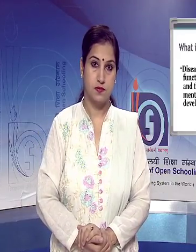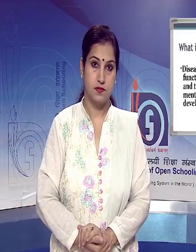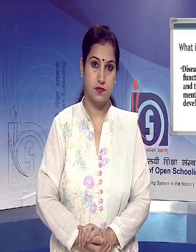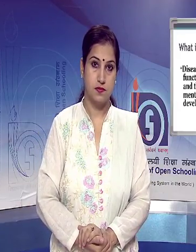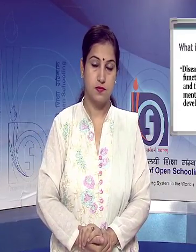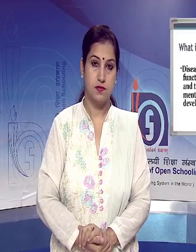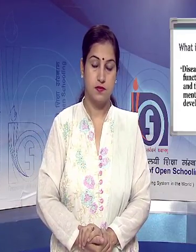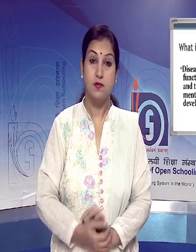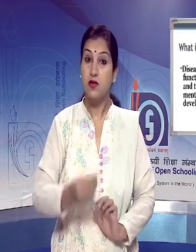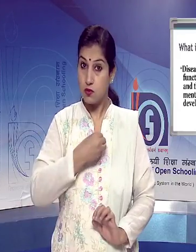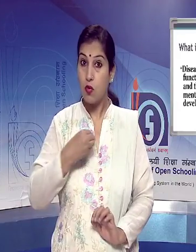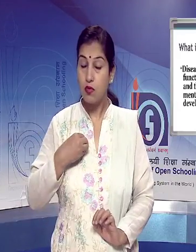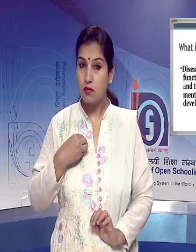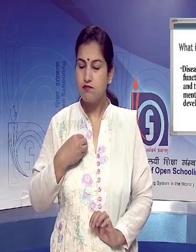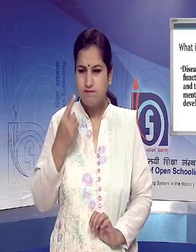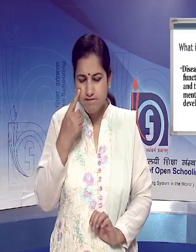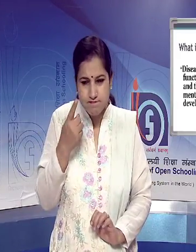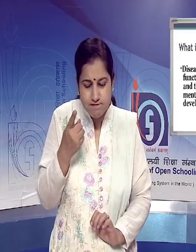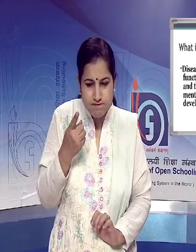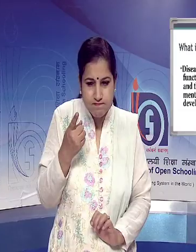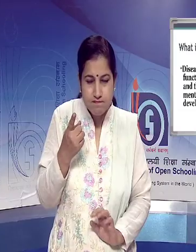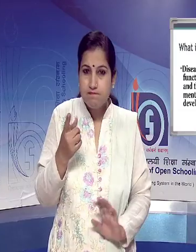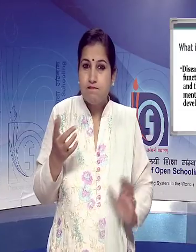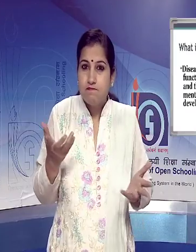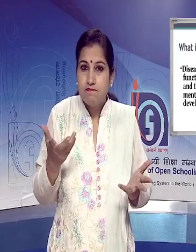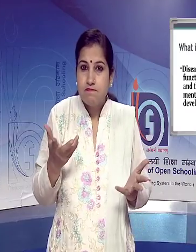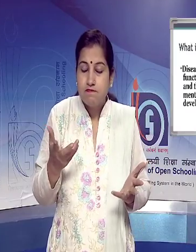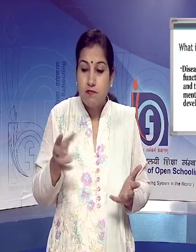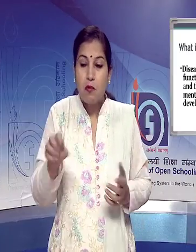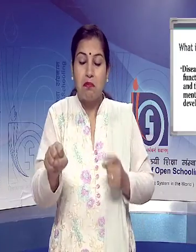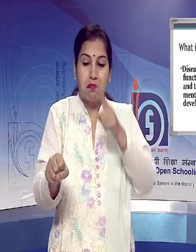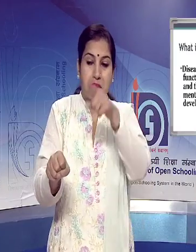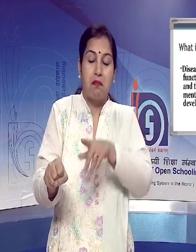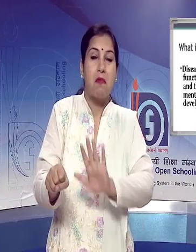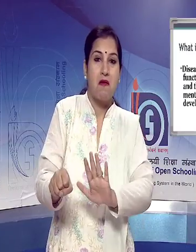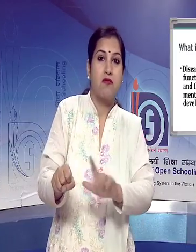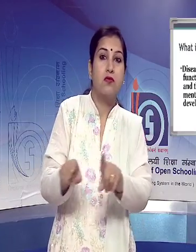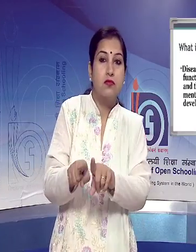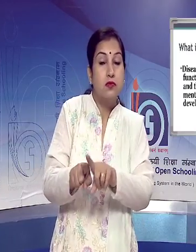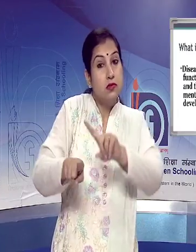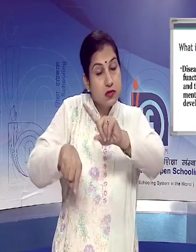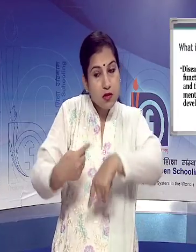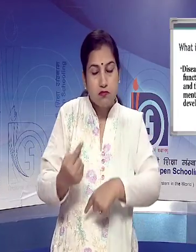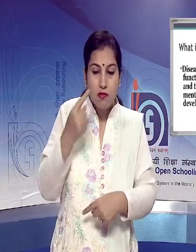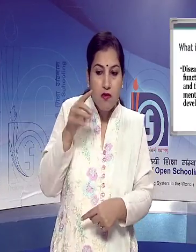The doctor usually diagnoses the disease on the basis of the symptoms.